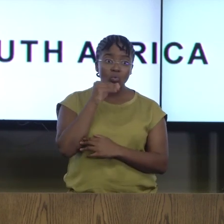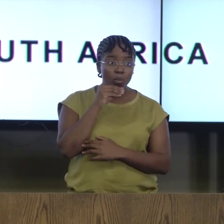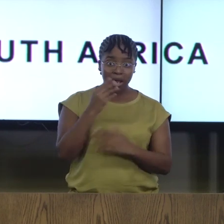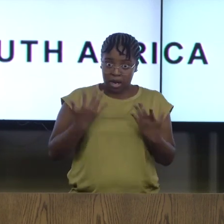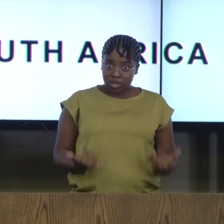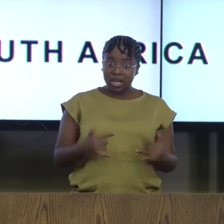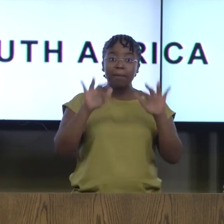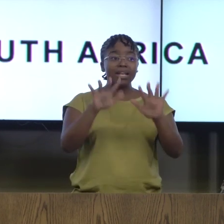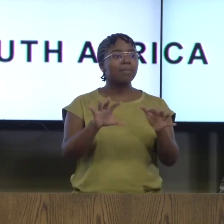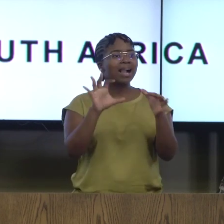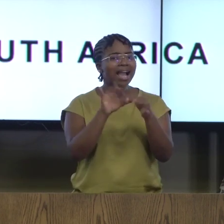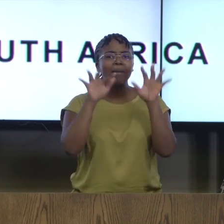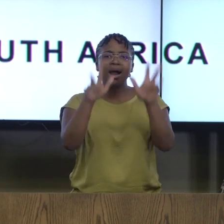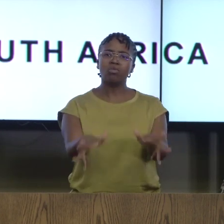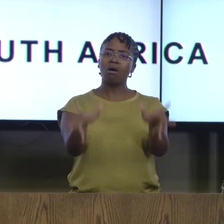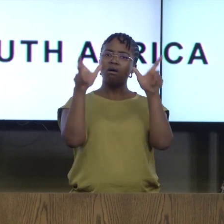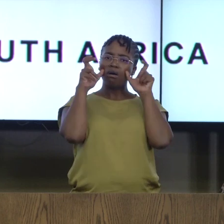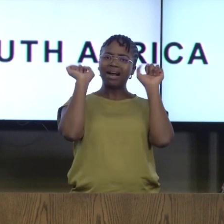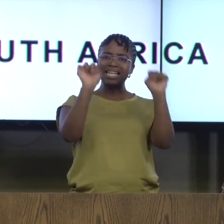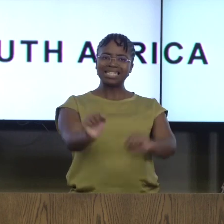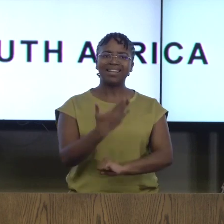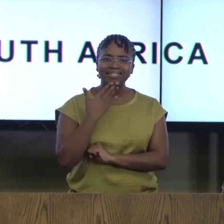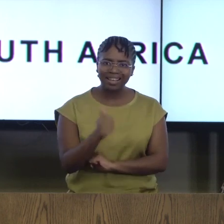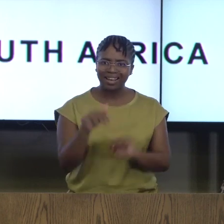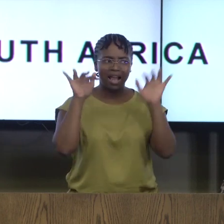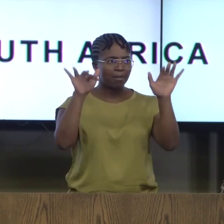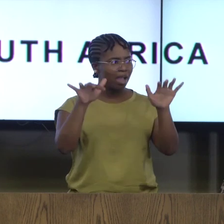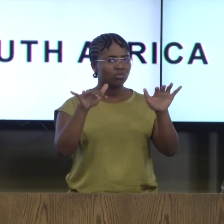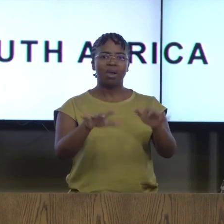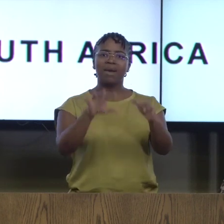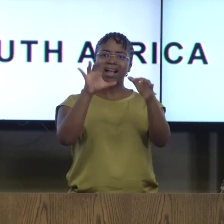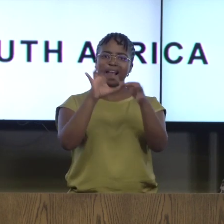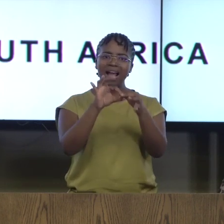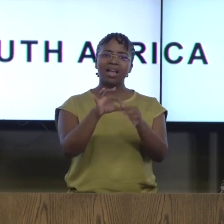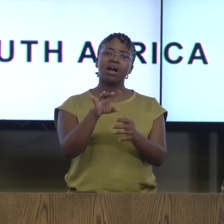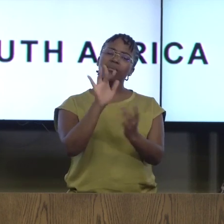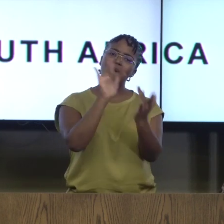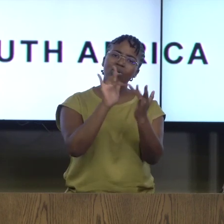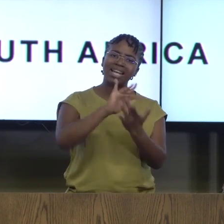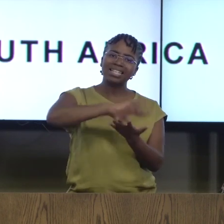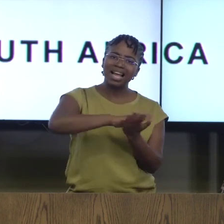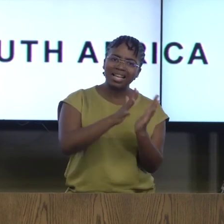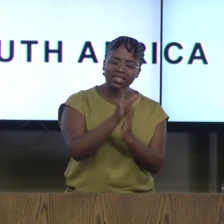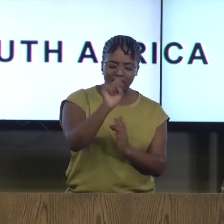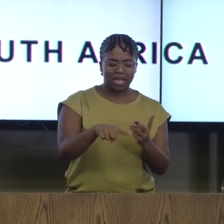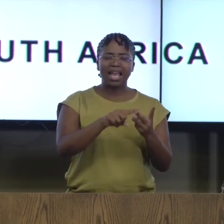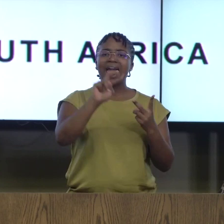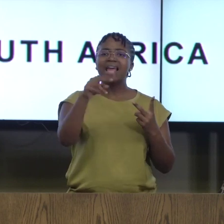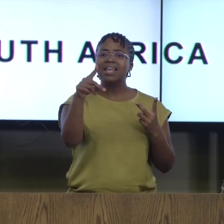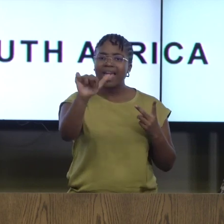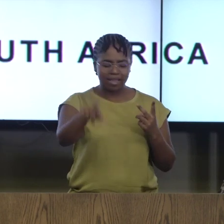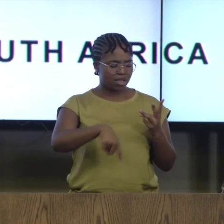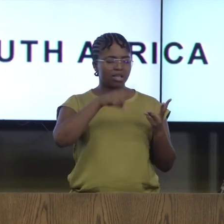nabantu emakhaya basizwe ukuthi sicela ukuthi bakhulume neSASSA, bakhulume neNDA,